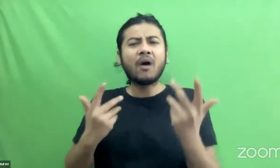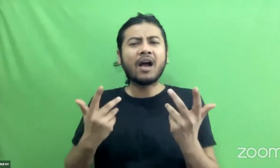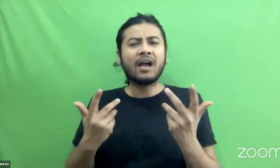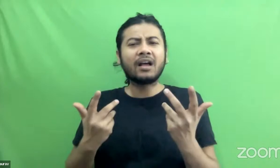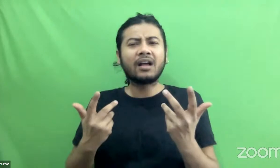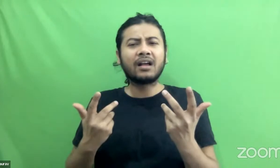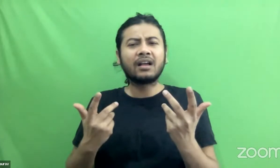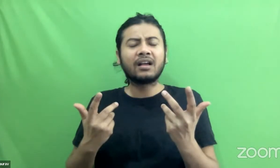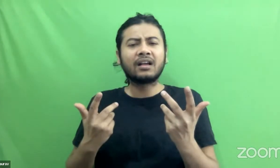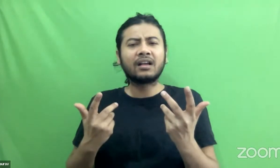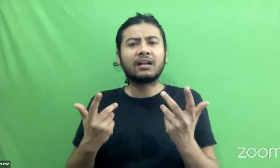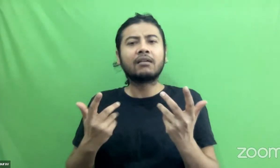good.